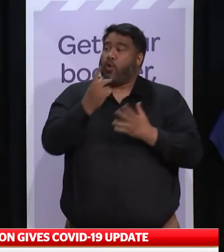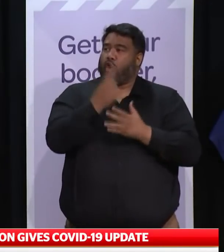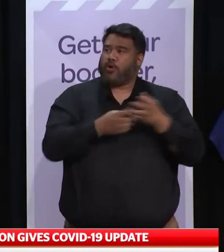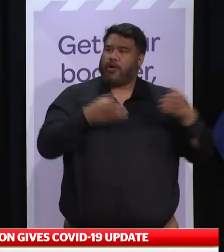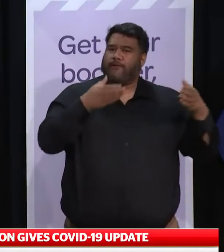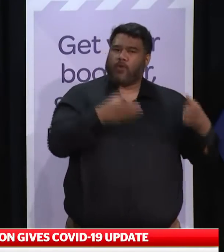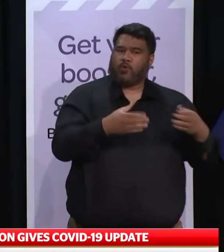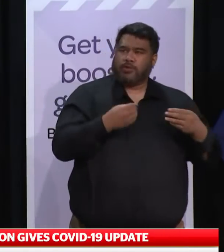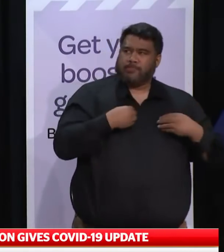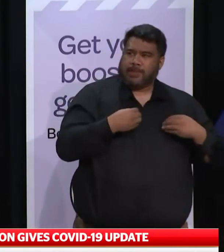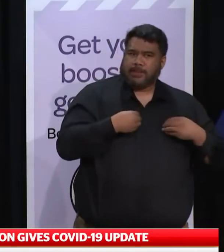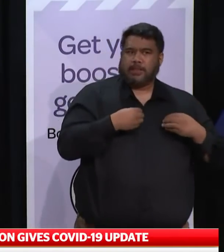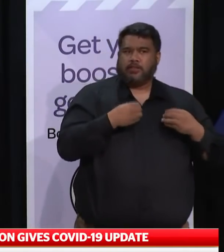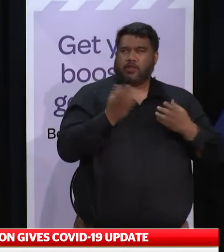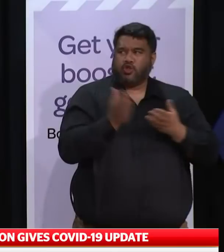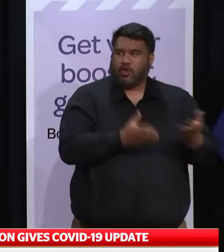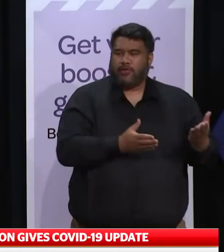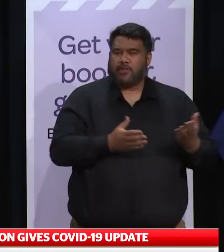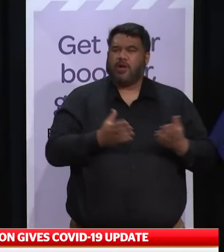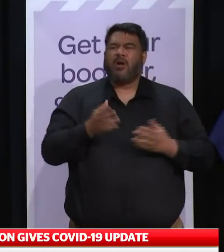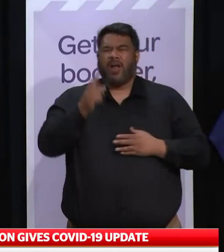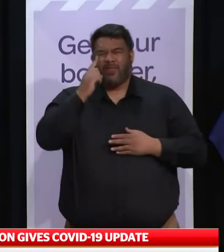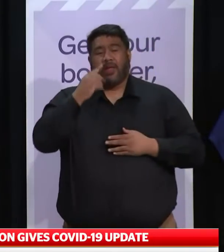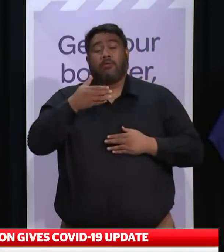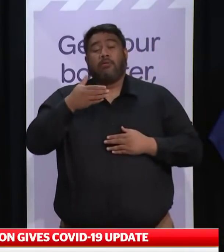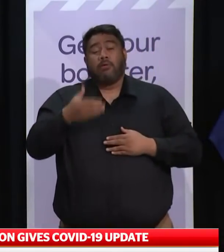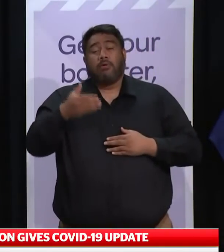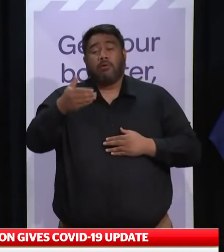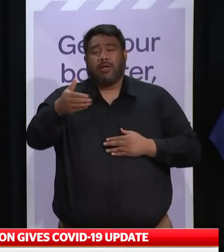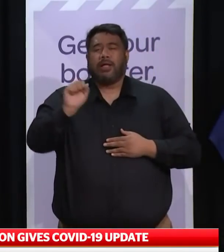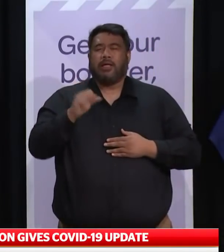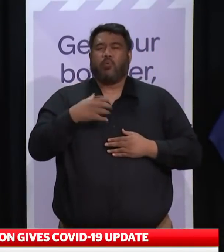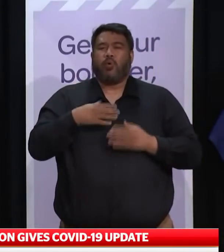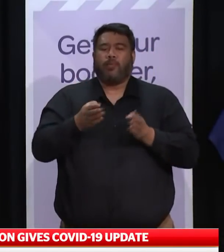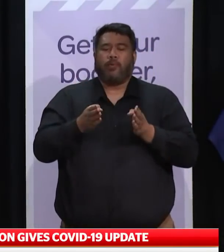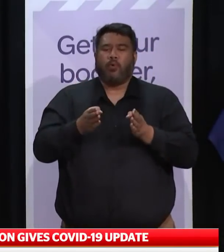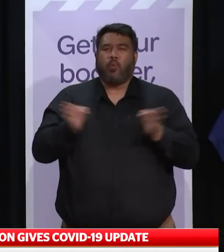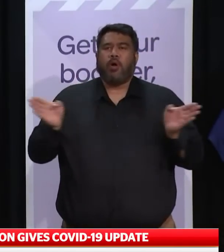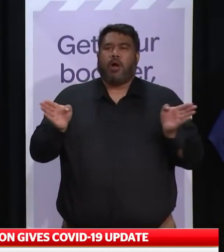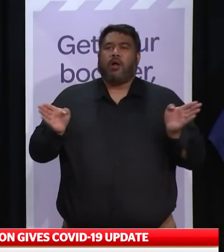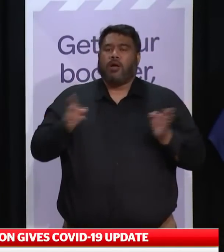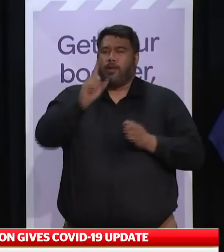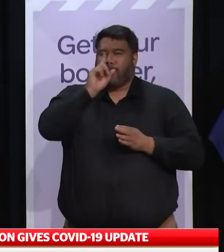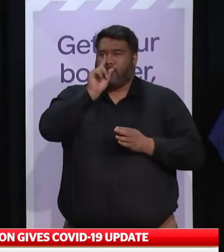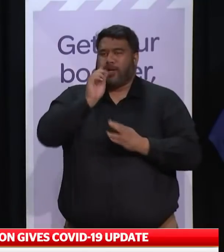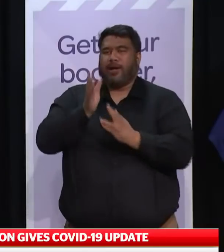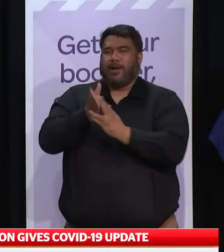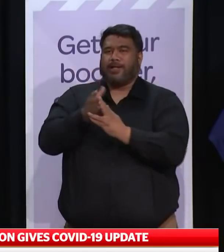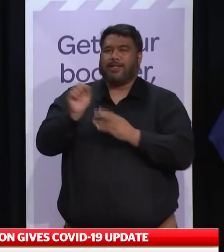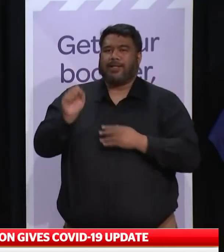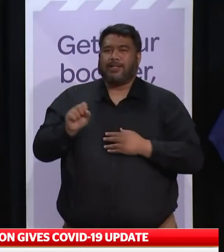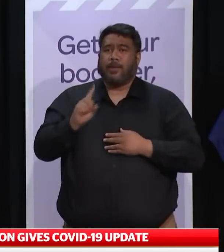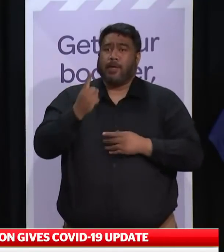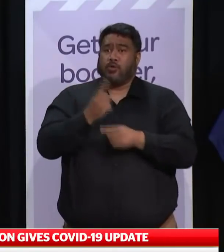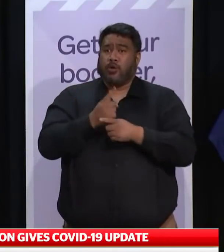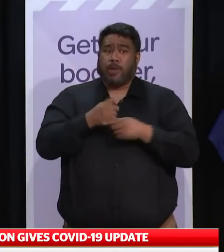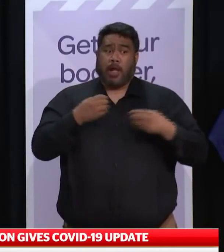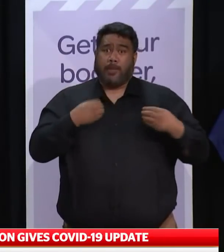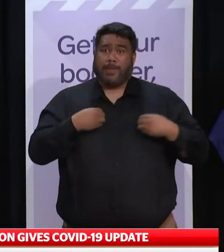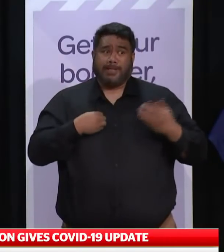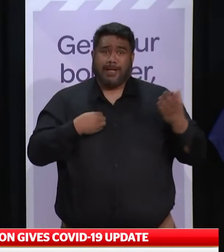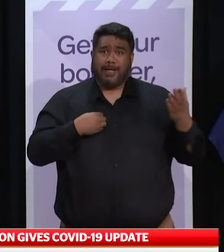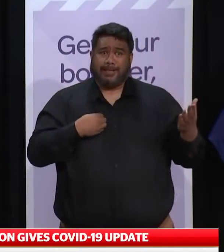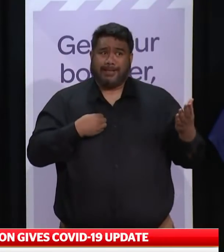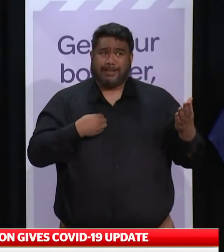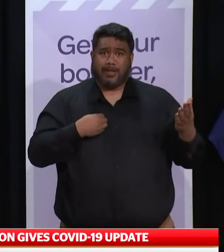move on through this, you will see a wider range of people having access to rapid antigen tests. But bear in mind, this is not about a business being able to